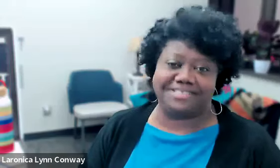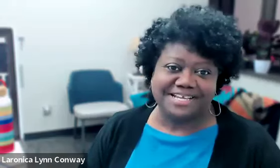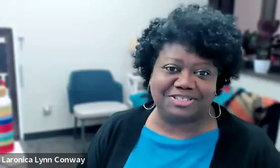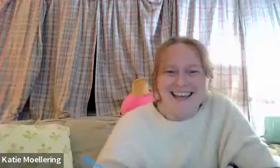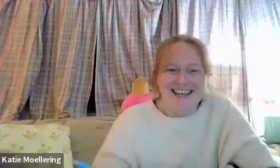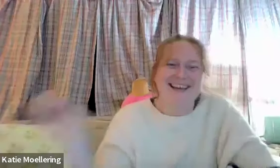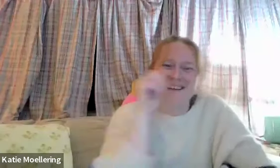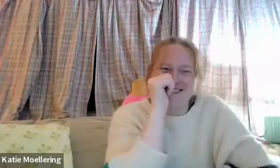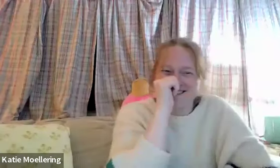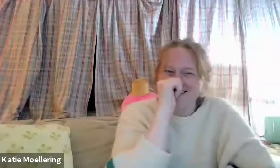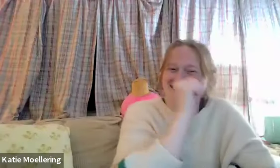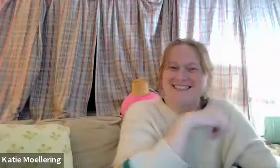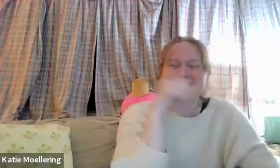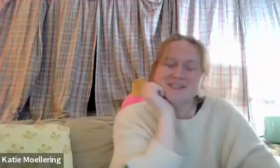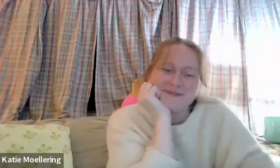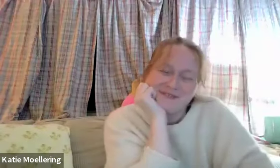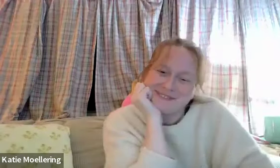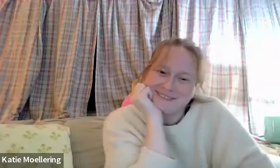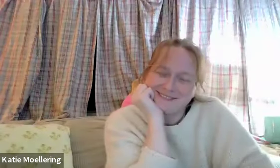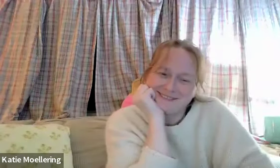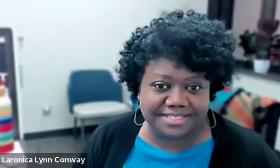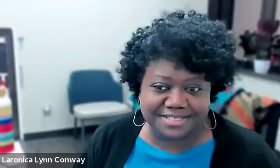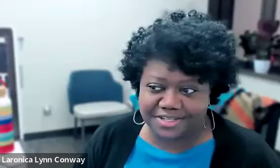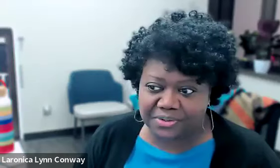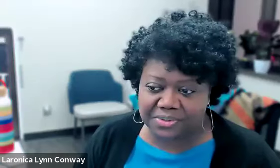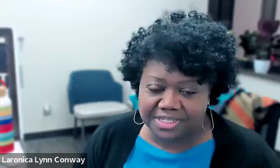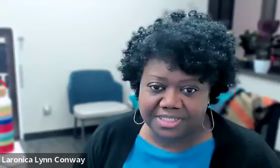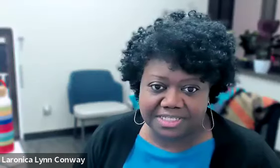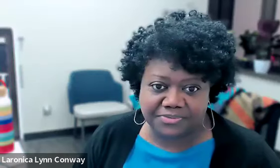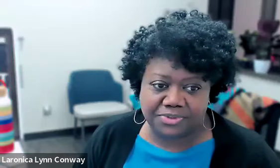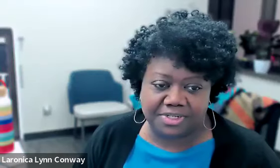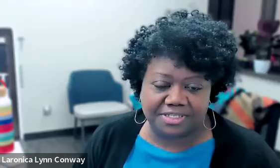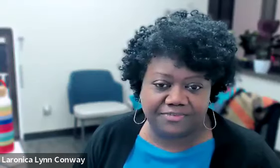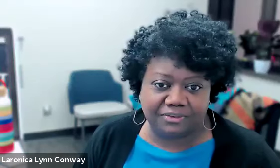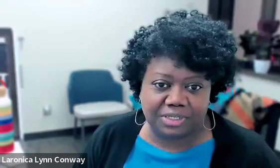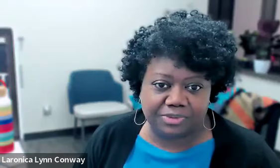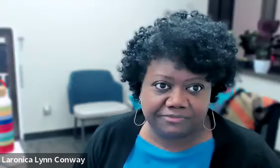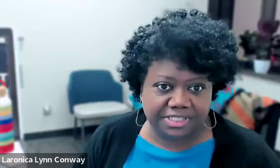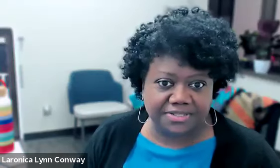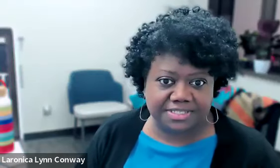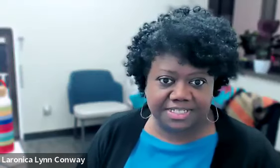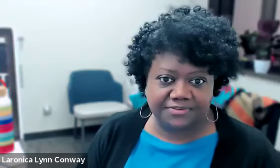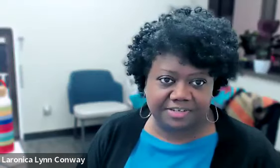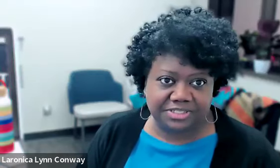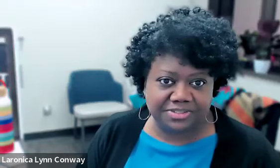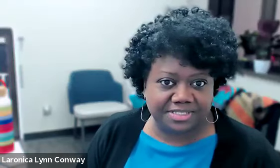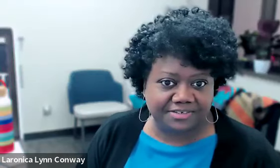gosh. So yes, thank you for that. I've been practicing. So thanks for following up with the videos and stuff. So I've been doing